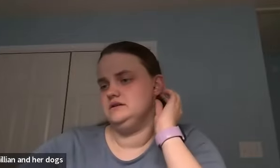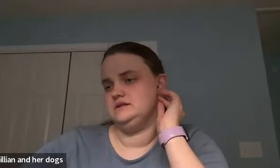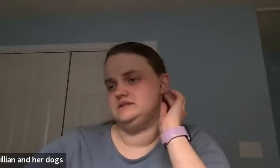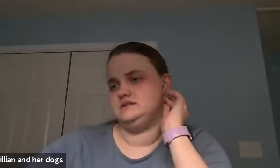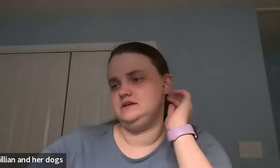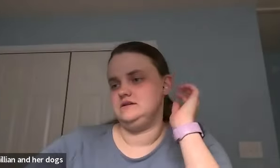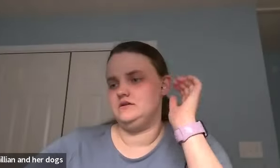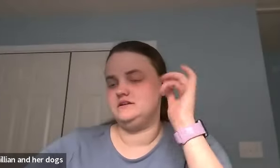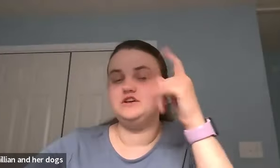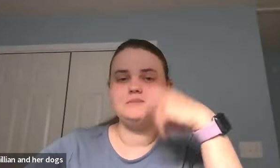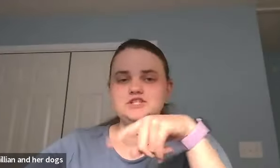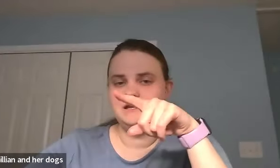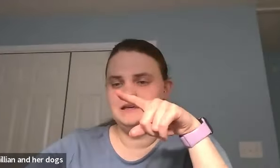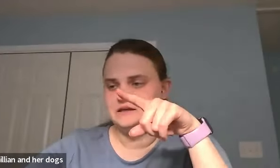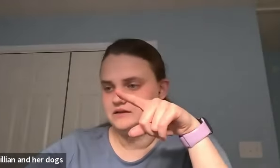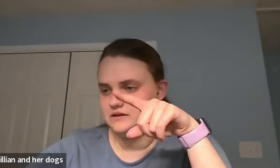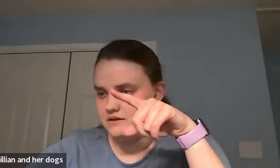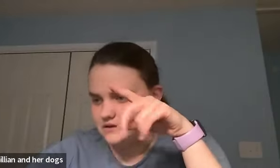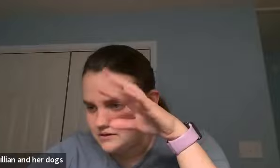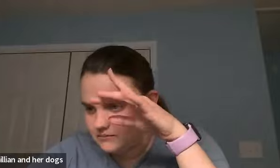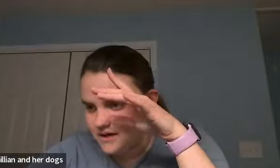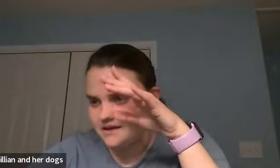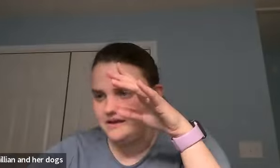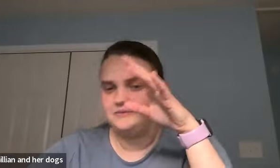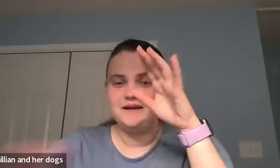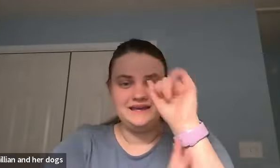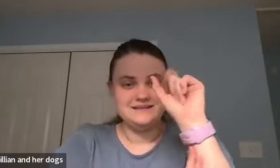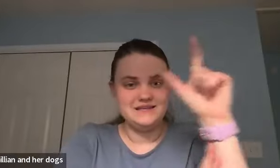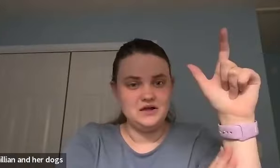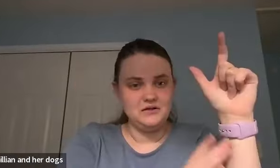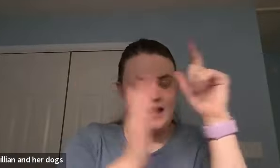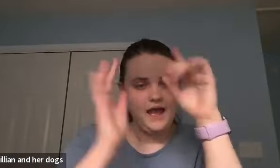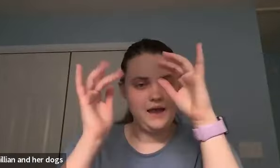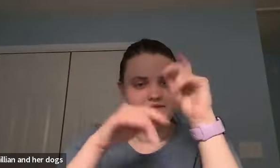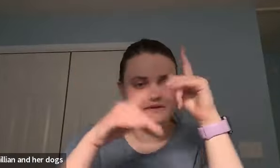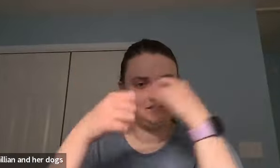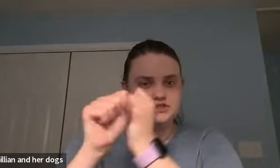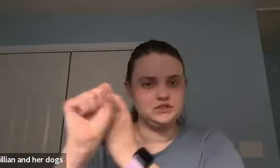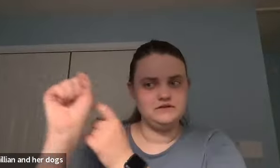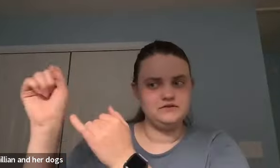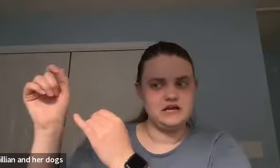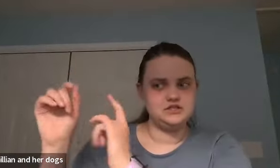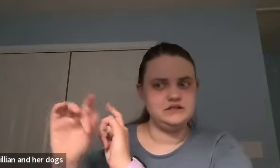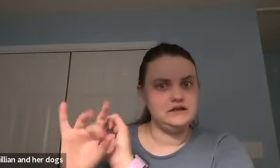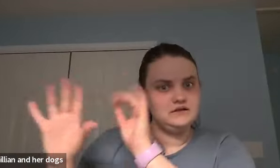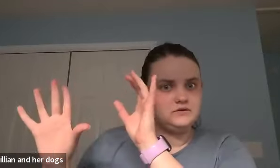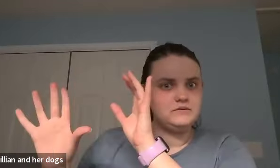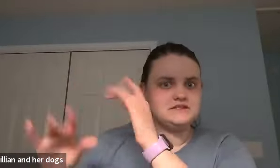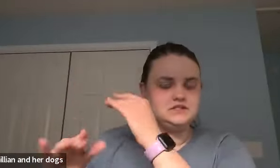Let's see. Garlic. Sorry, I'm checking my my ASL app to make sure if there's actually like a clear one that's